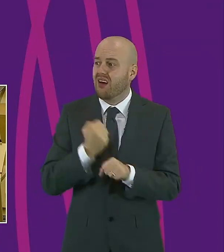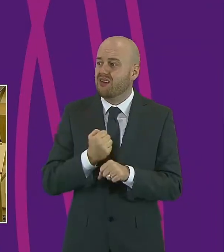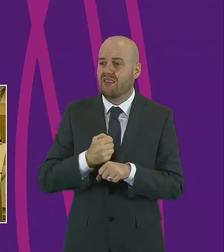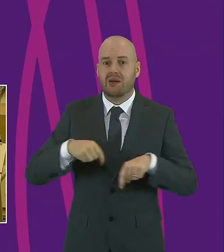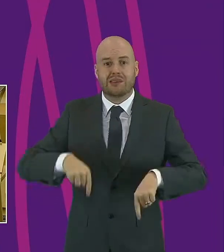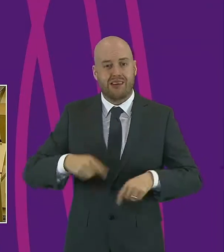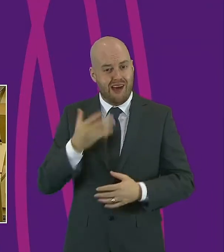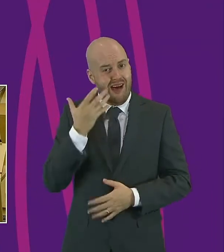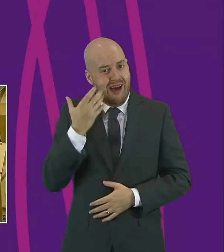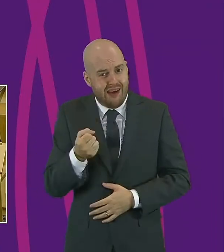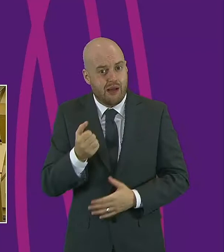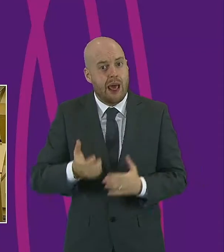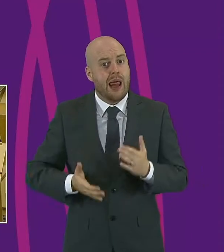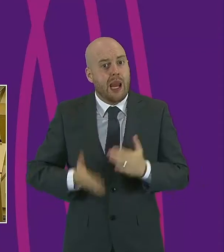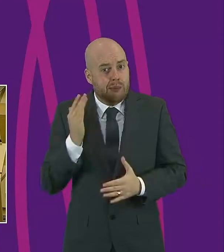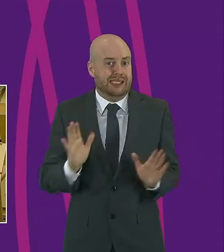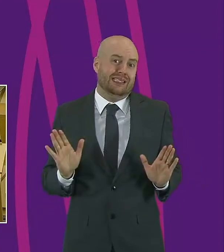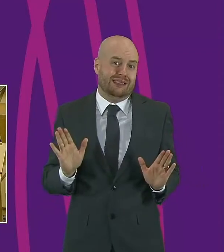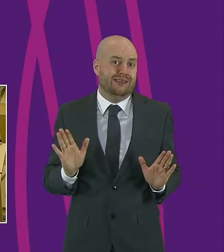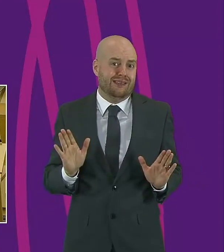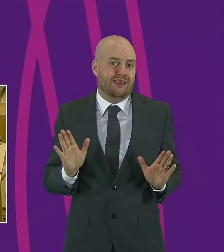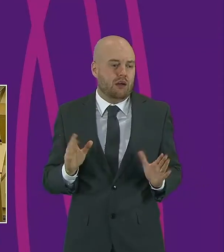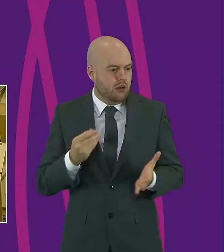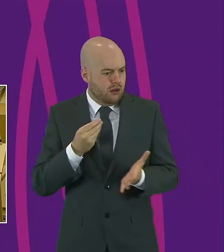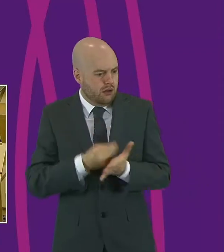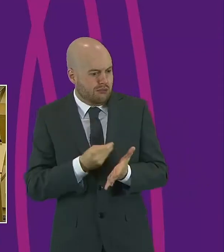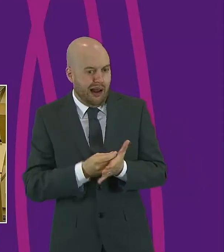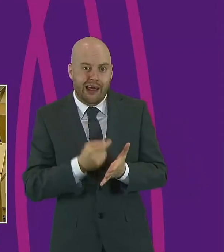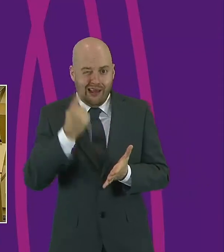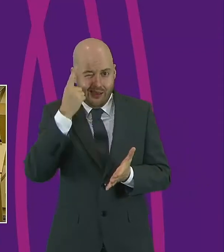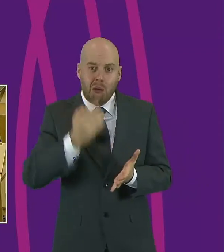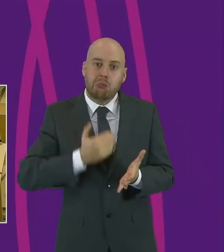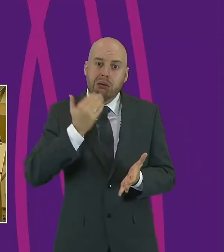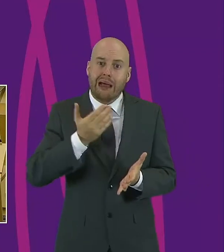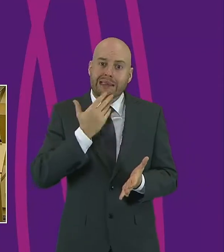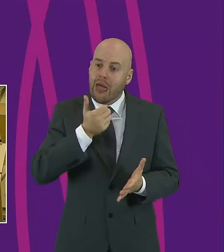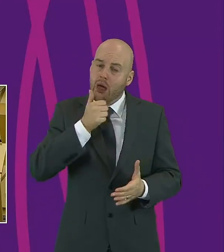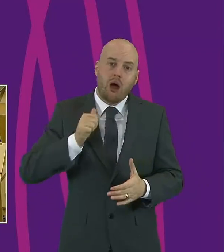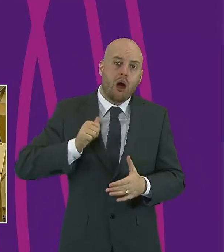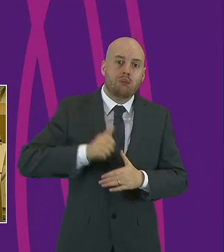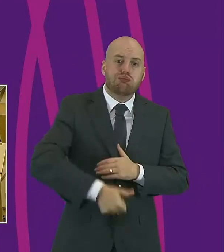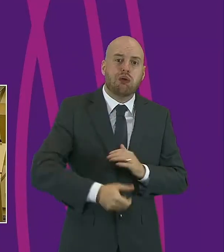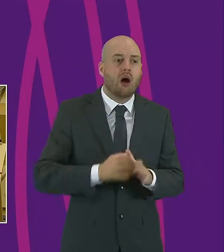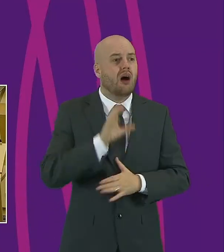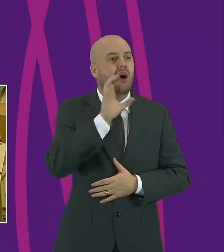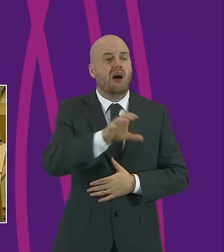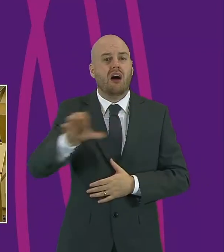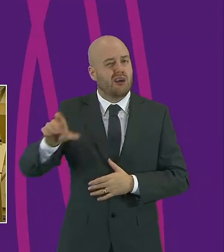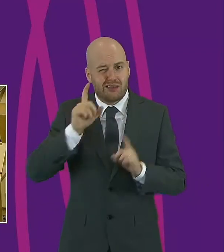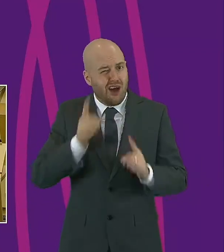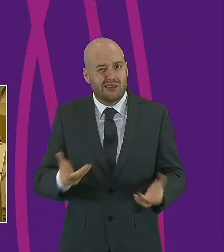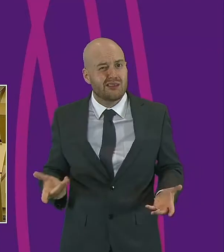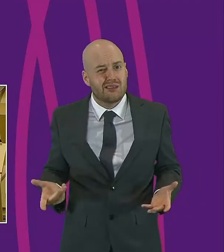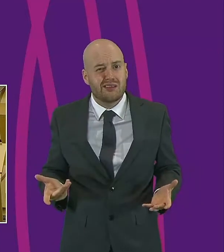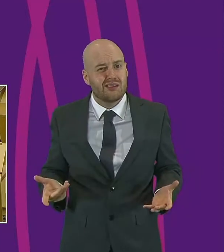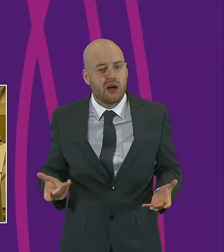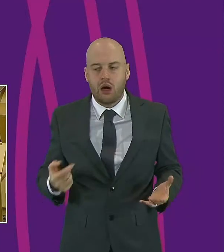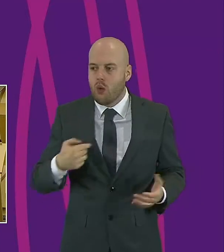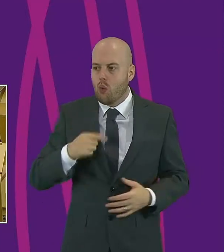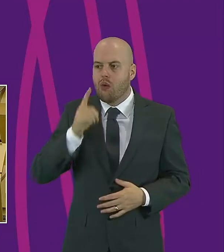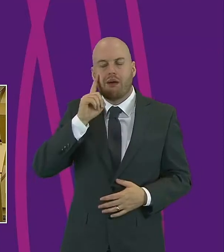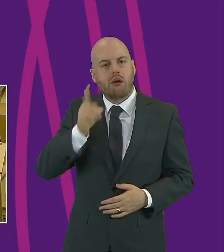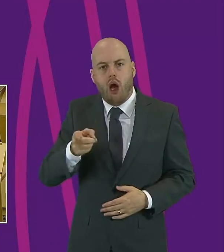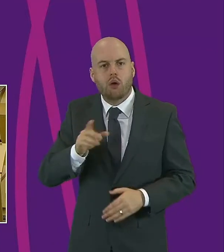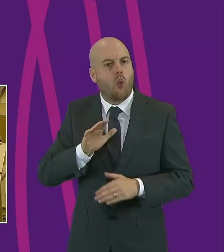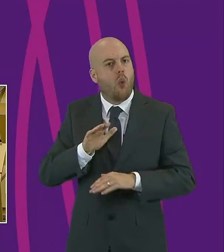make financial resources available. We have limited borrowing powers, and therefore there is a hard limit. We are not able to overspend. There is a hard